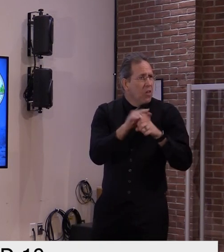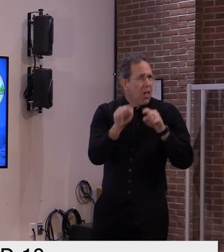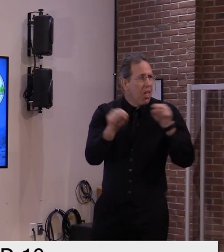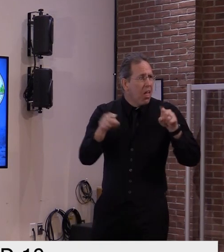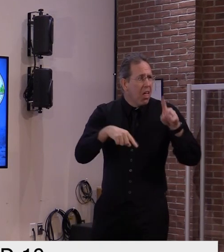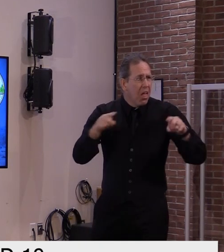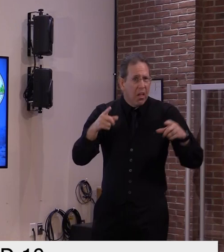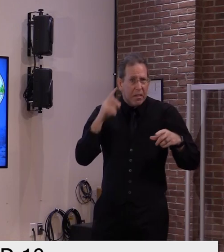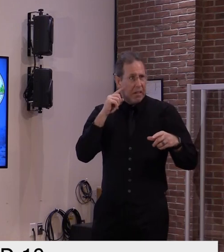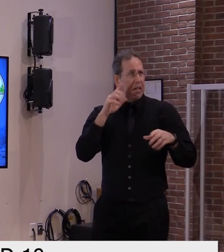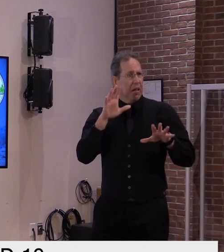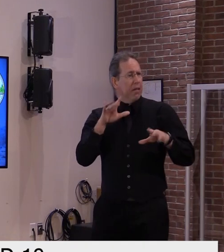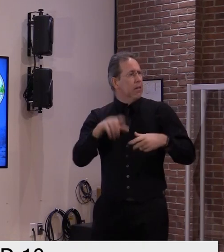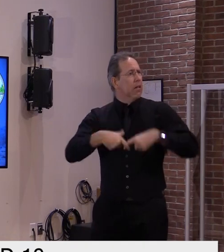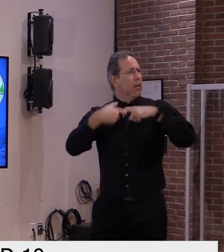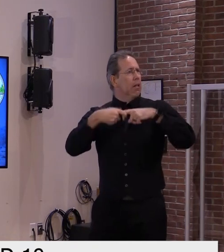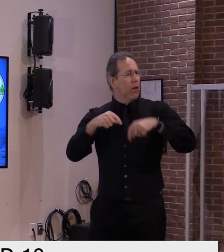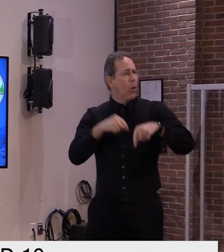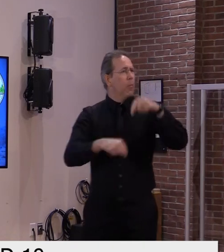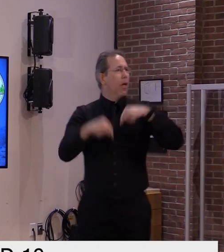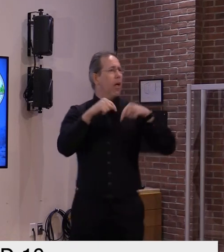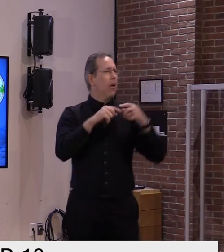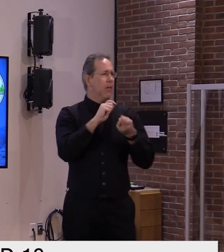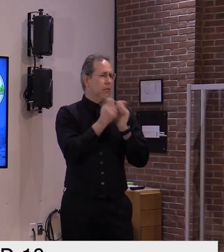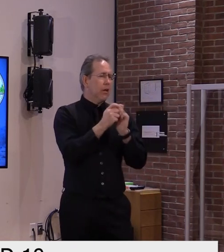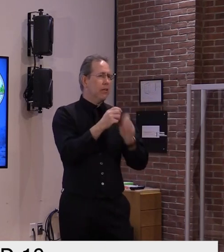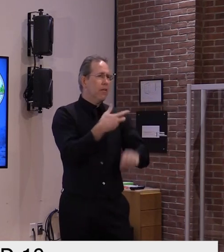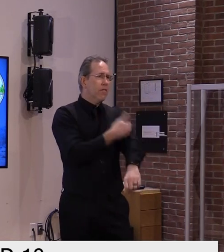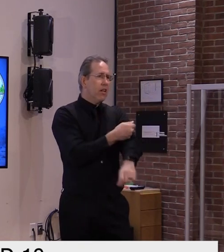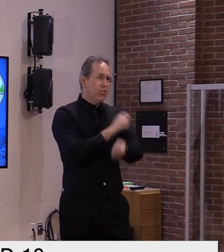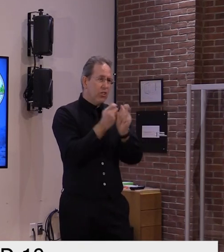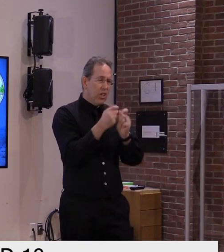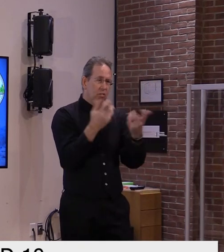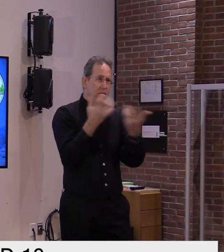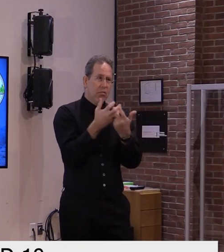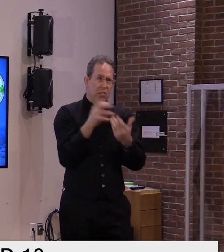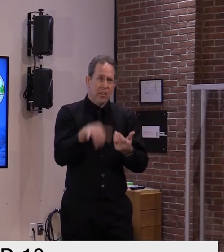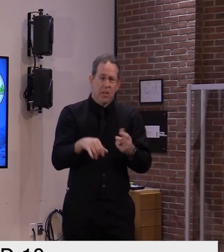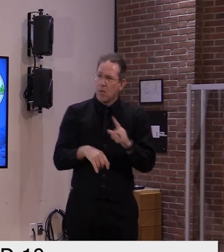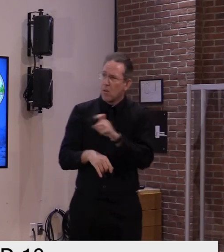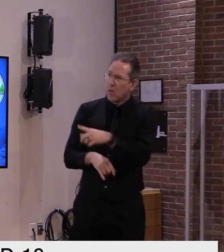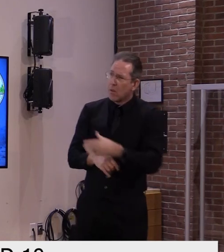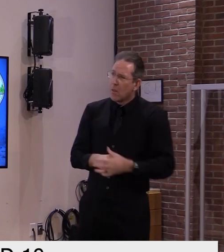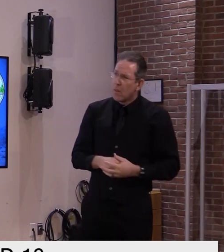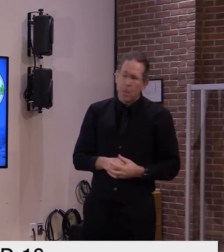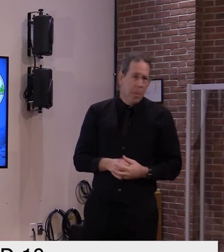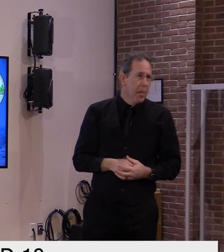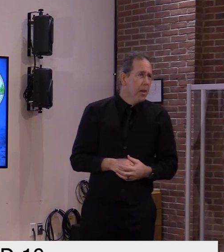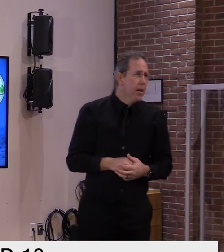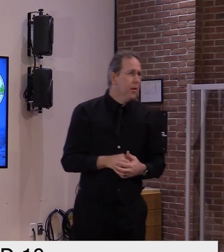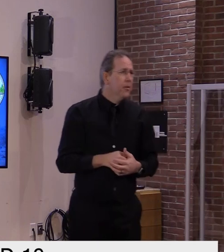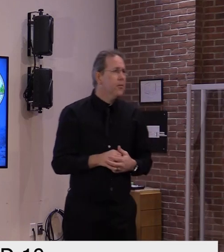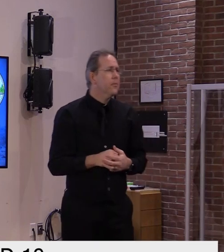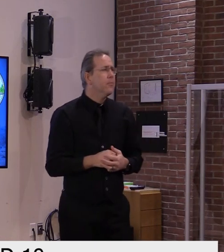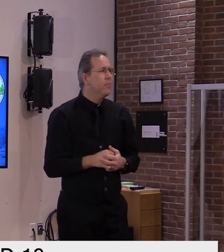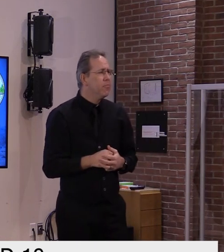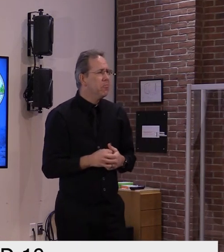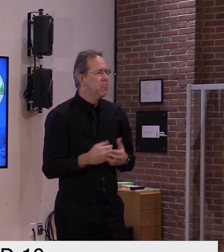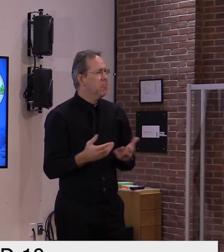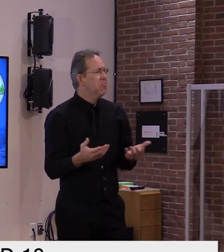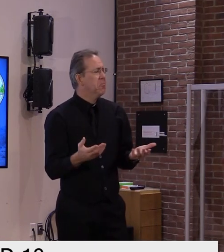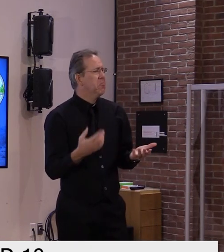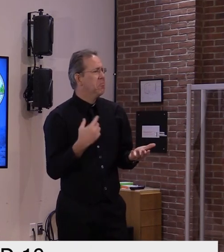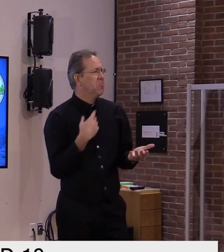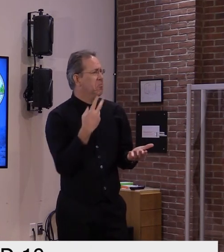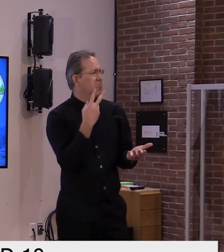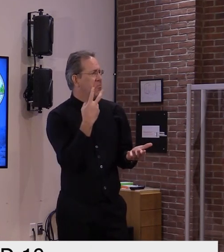one? Yeah, you know, that's a mild concern right now, but the longer time goes on, that could become